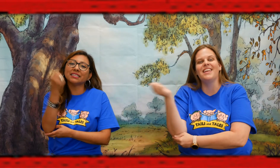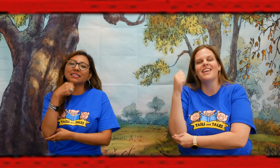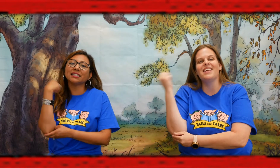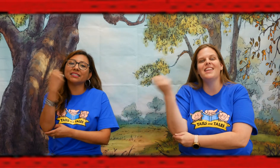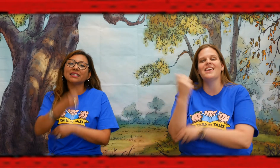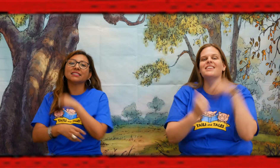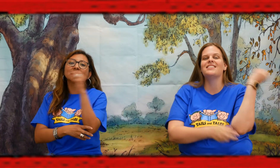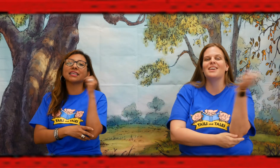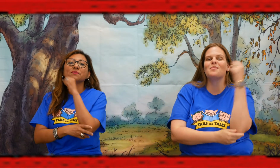skinnamarinky-dinky-dink,